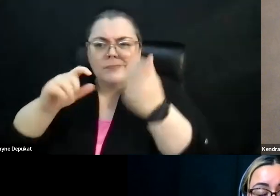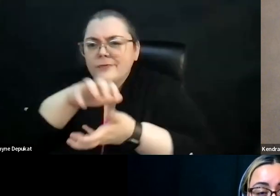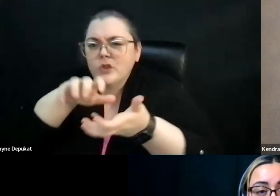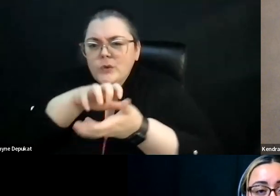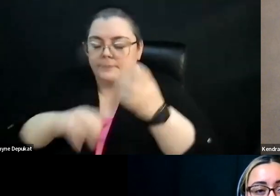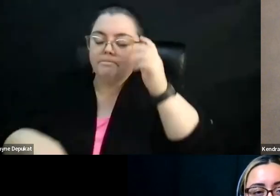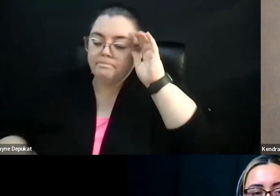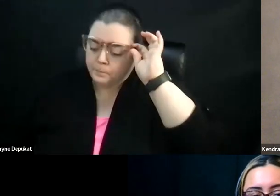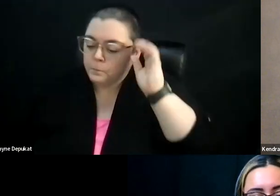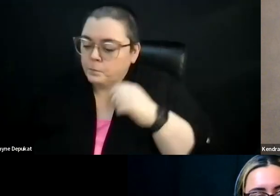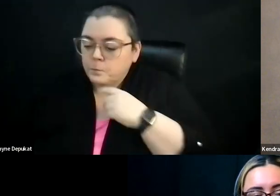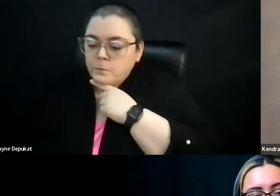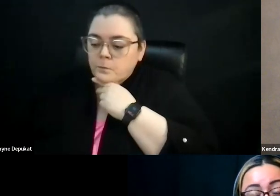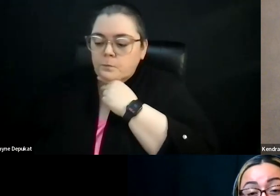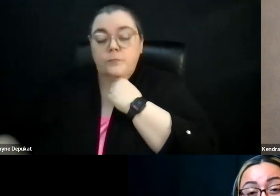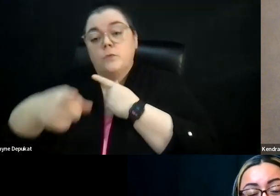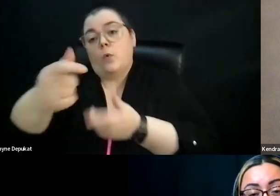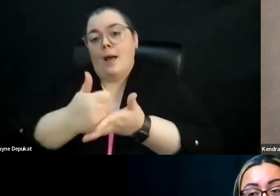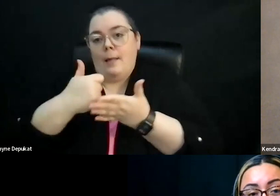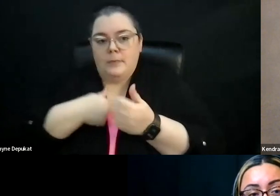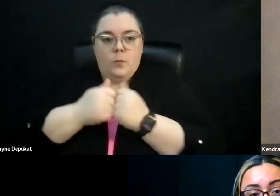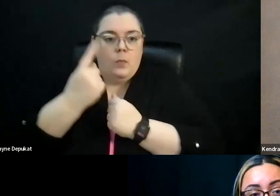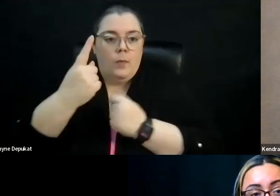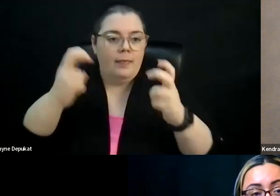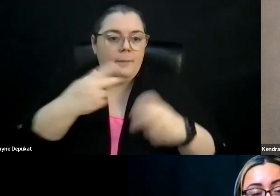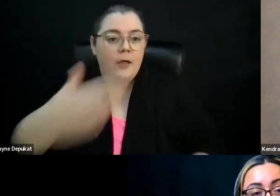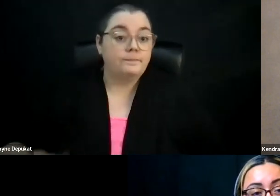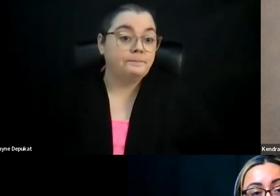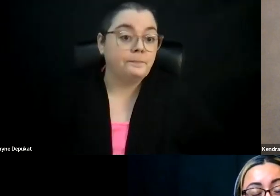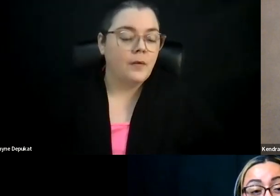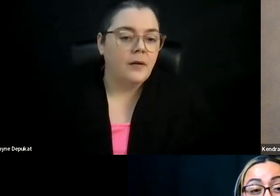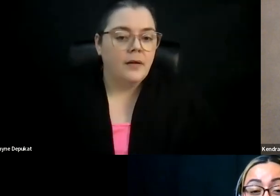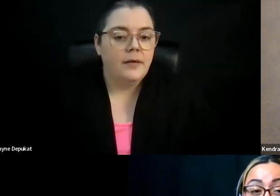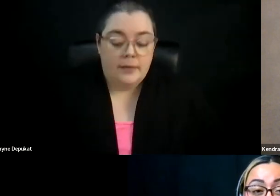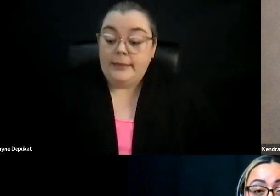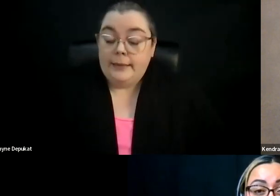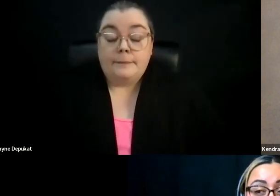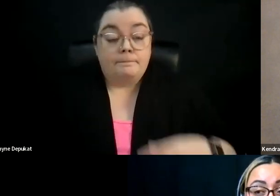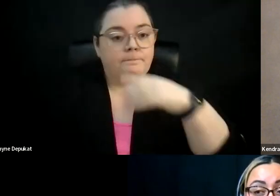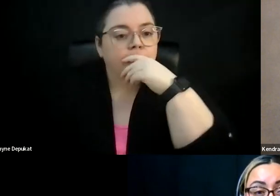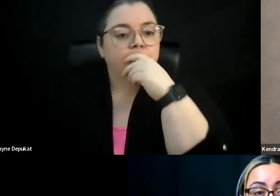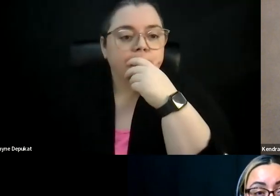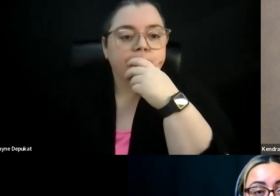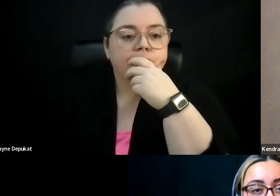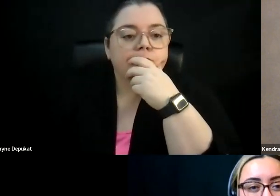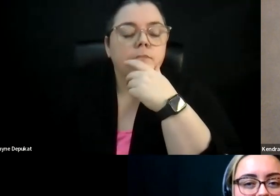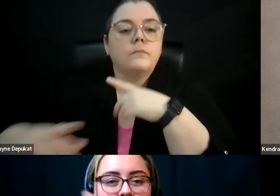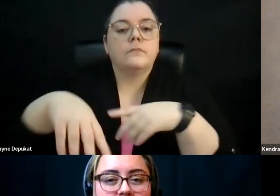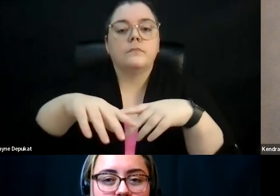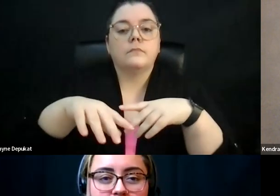dark, don't have a good solid understanding, and there is confusion. So that helped me with the theme. Thank you very much. I'm gonna switch